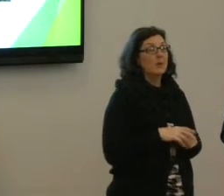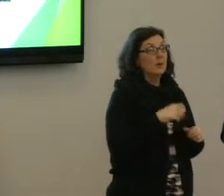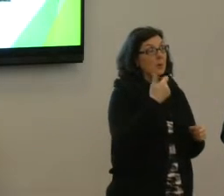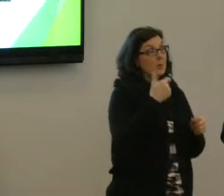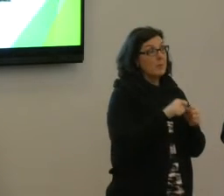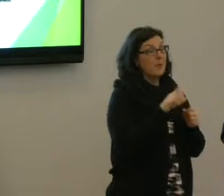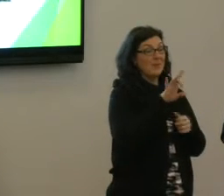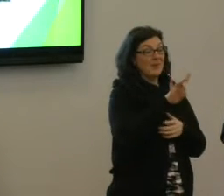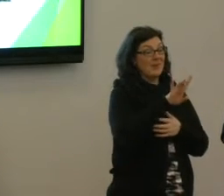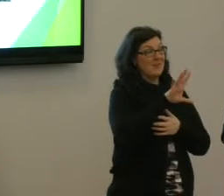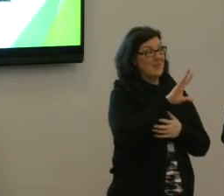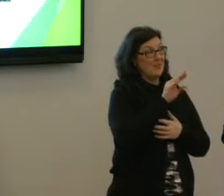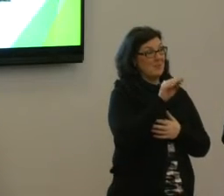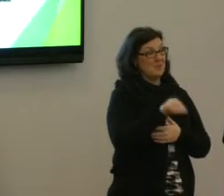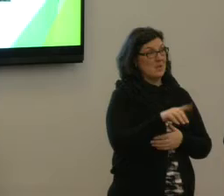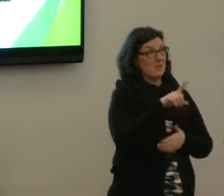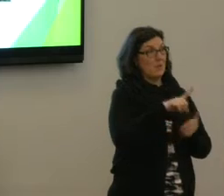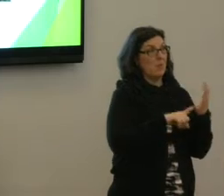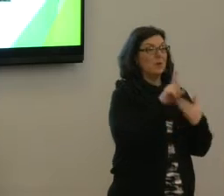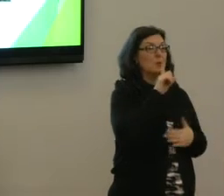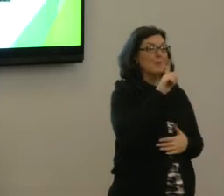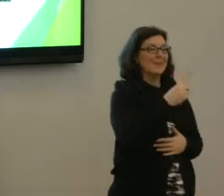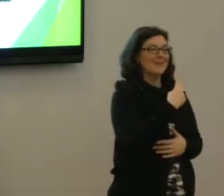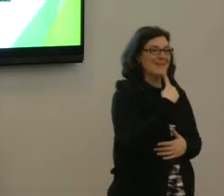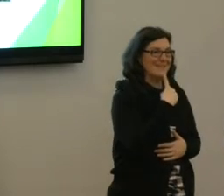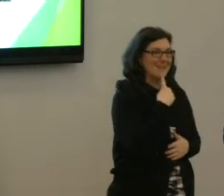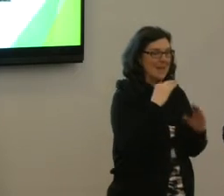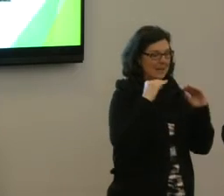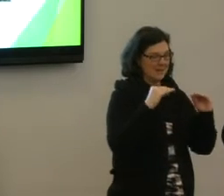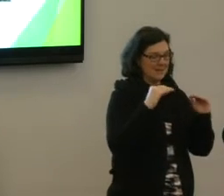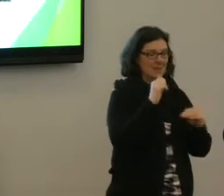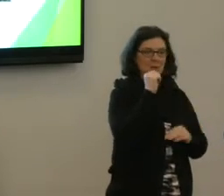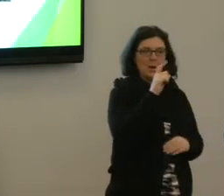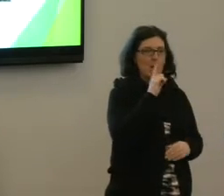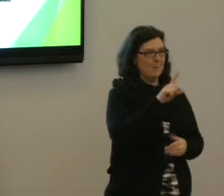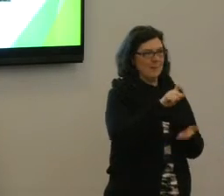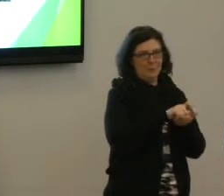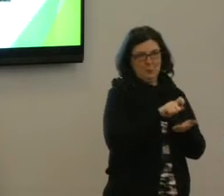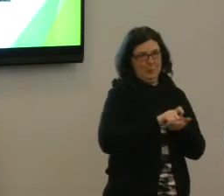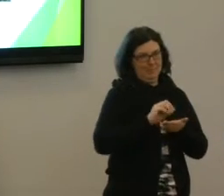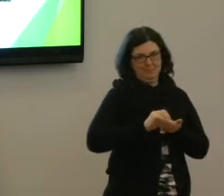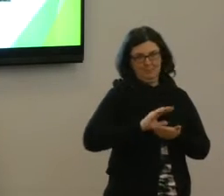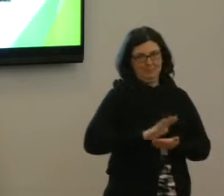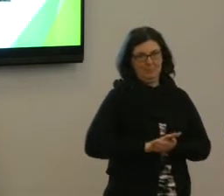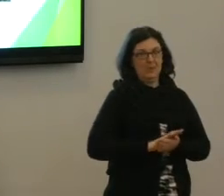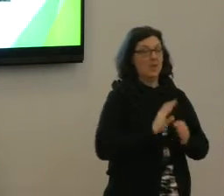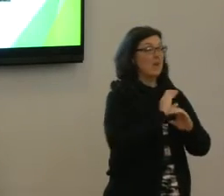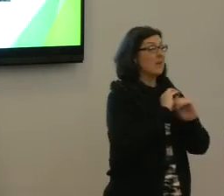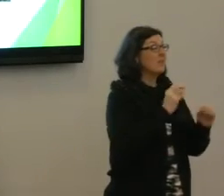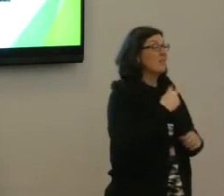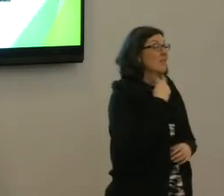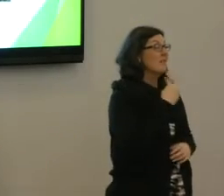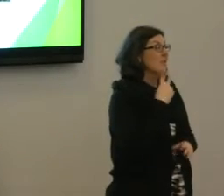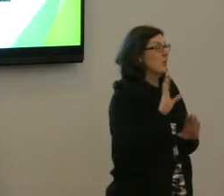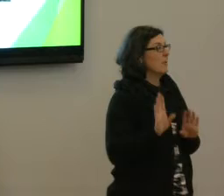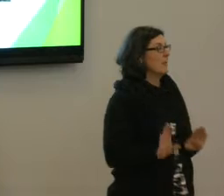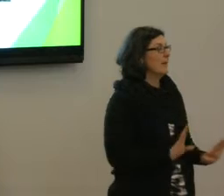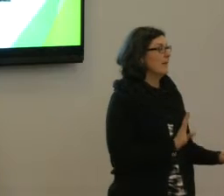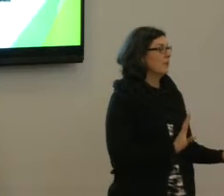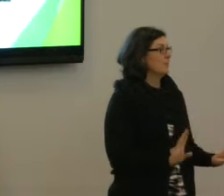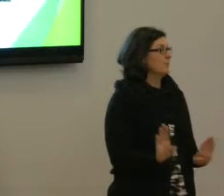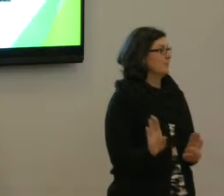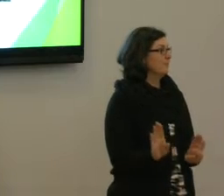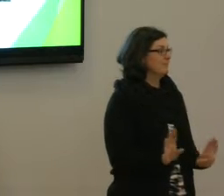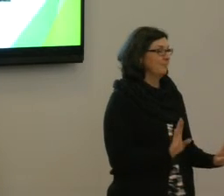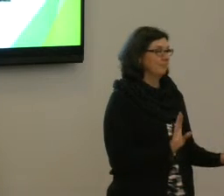that 85% of what you really say and teach is not written down. It's nonverbal behavior.